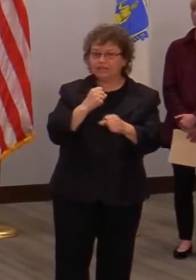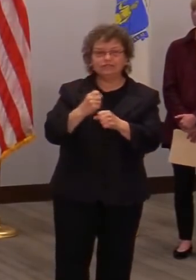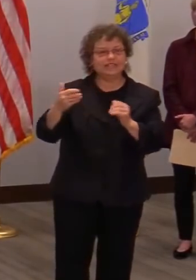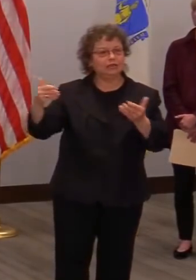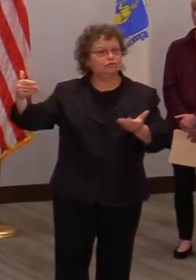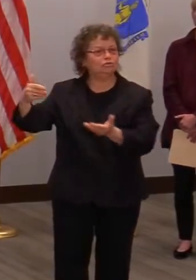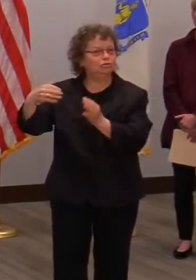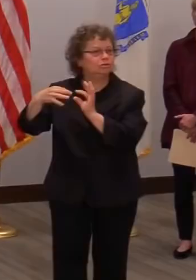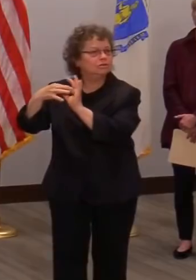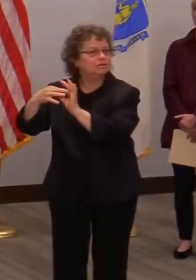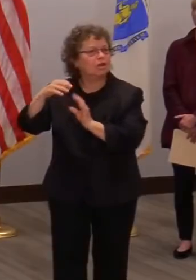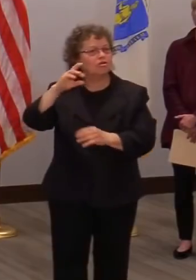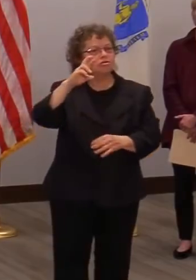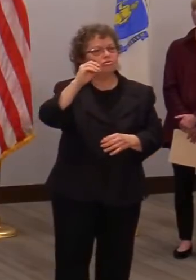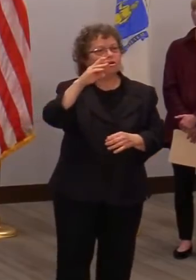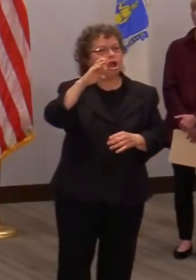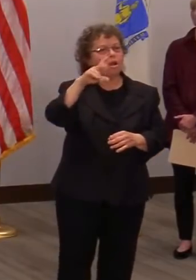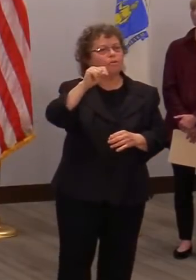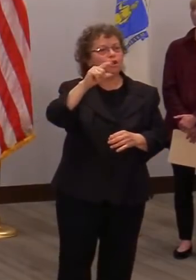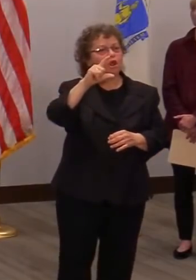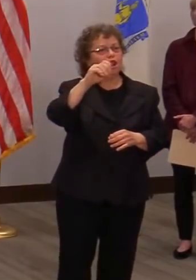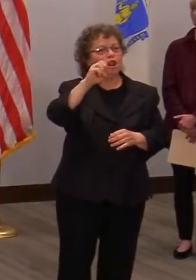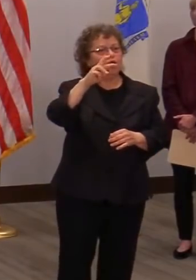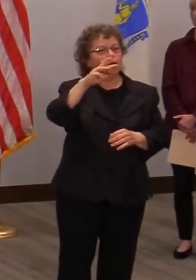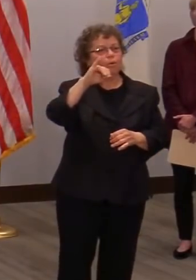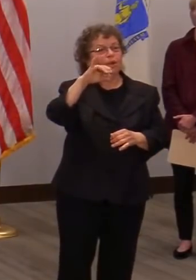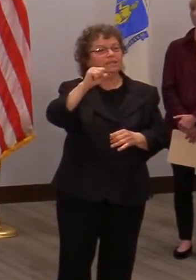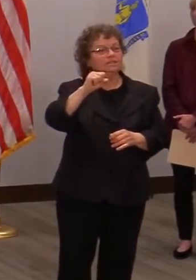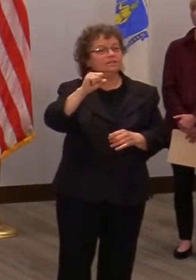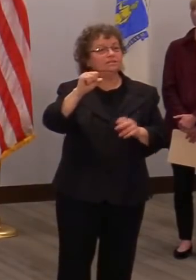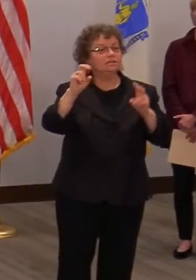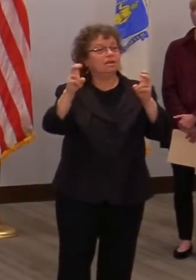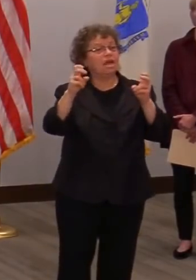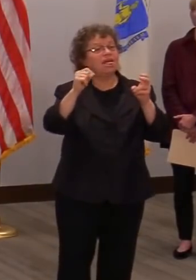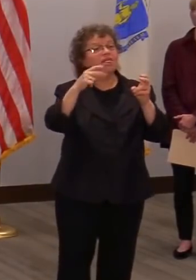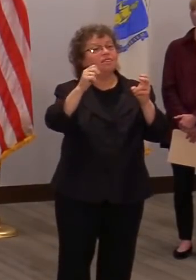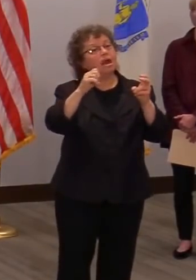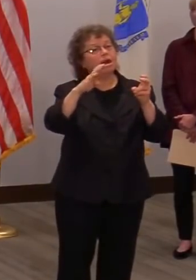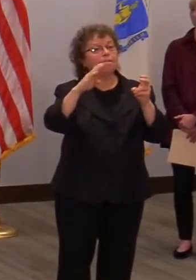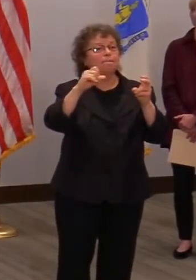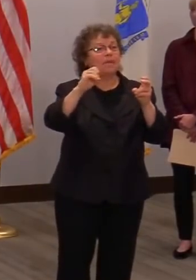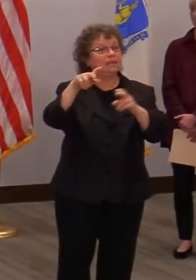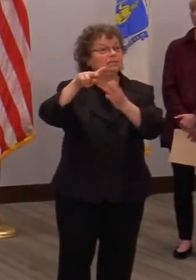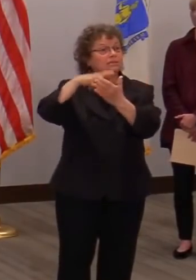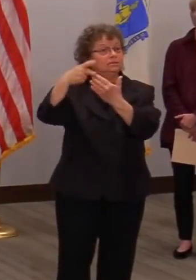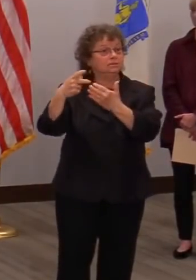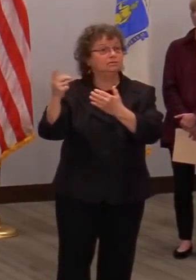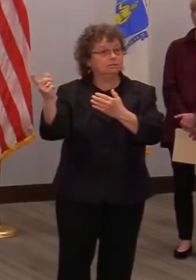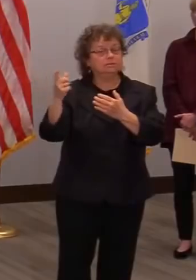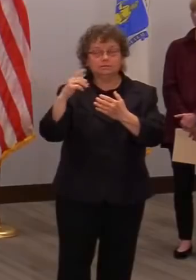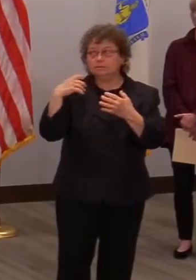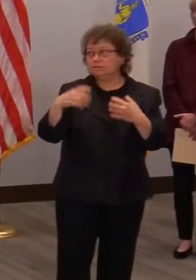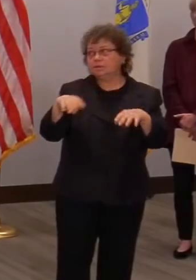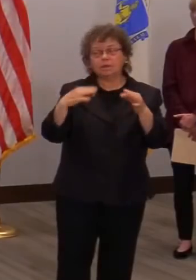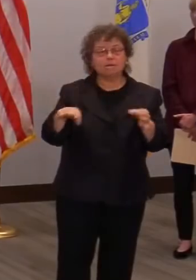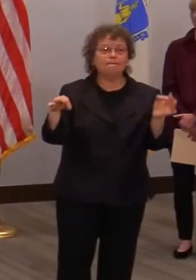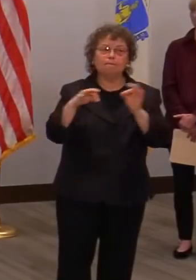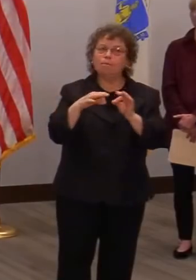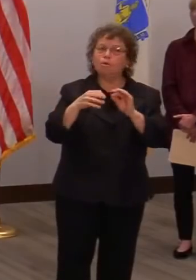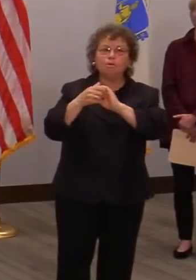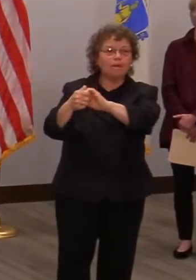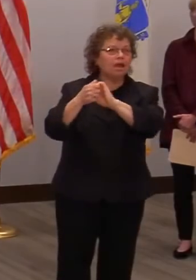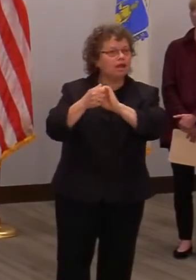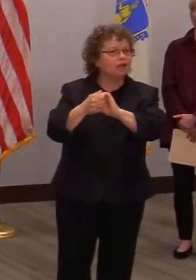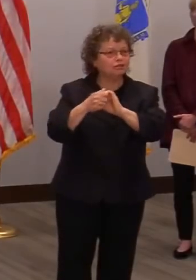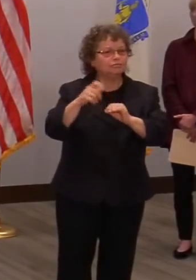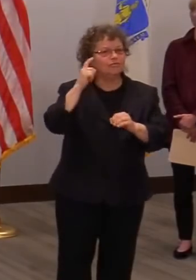Robert Lewis from the base. It has, in those 7 years, become perhaps our most important partnership in terms of growing the game